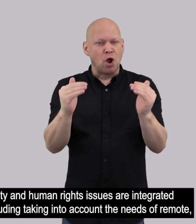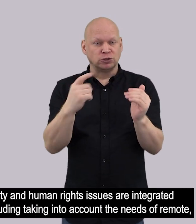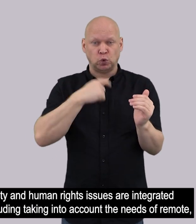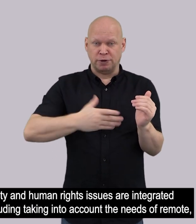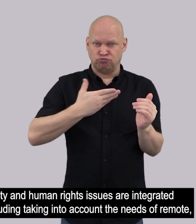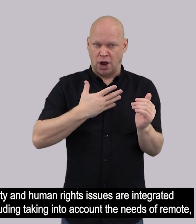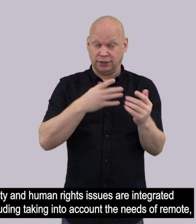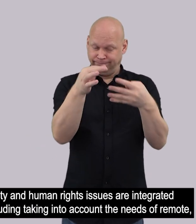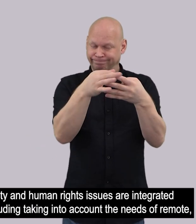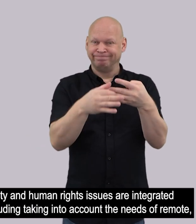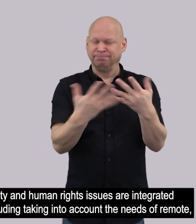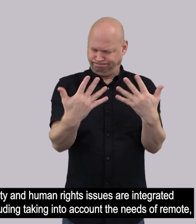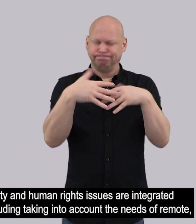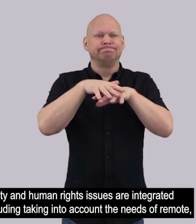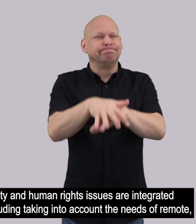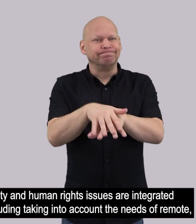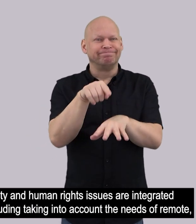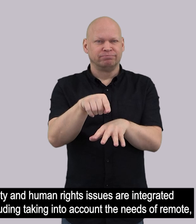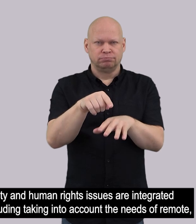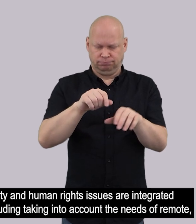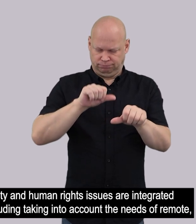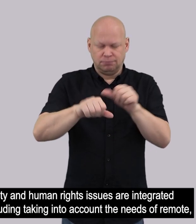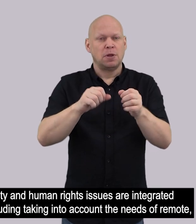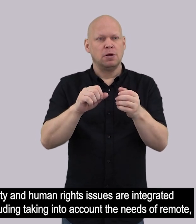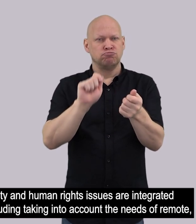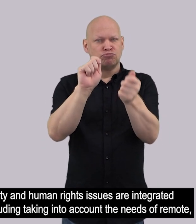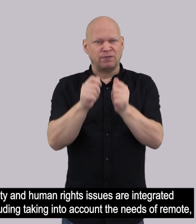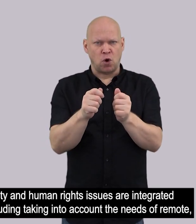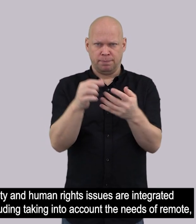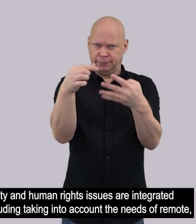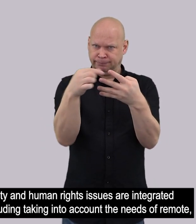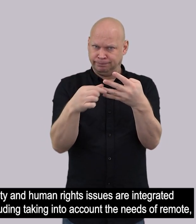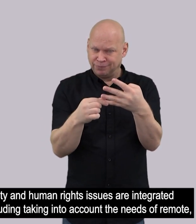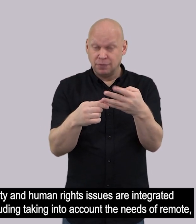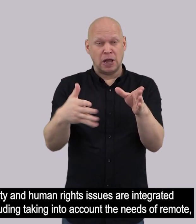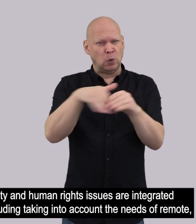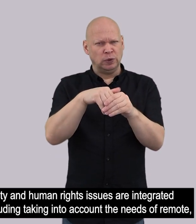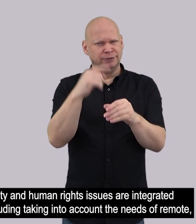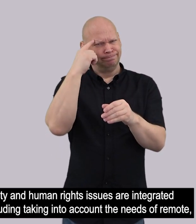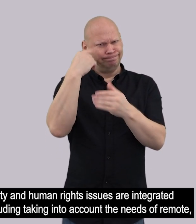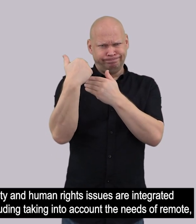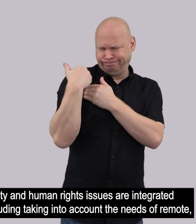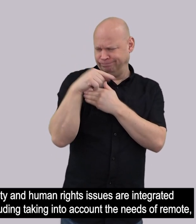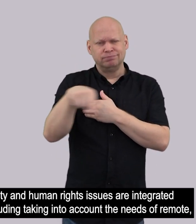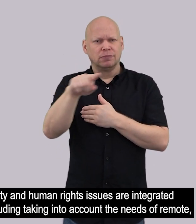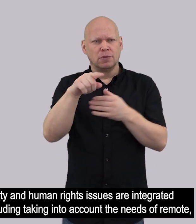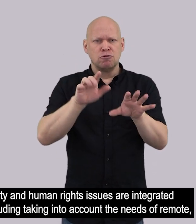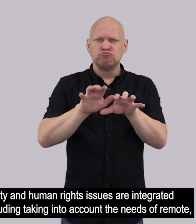and human rights issues are integrated into reform metrics, including taking into account the needs of remote, rural and island